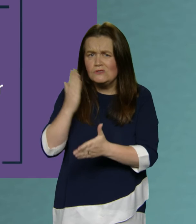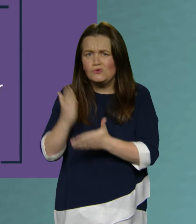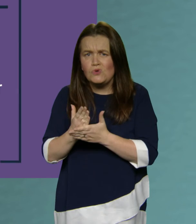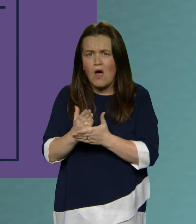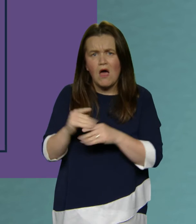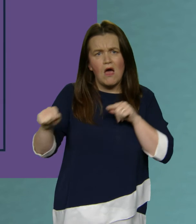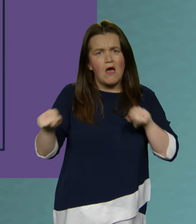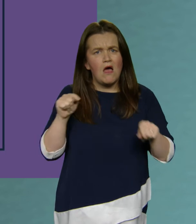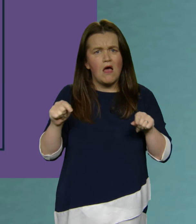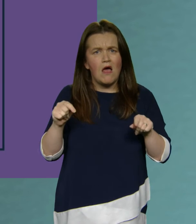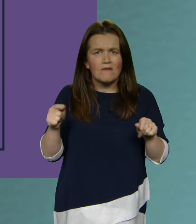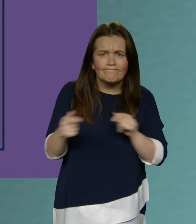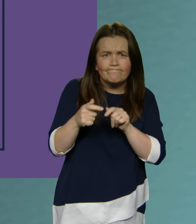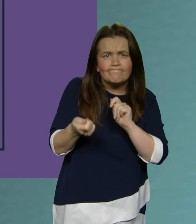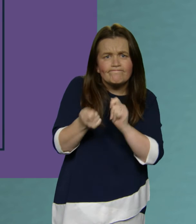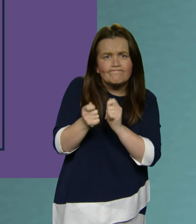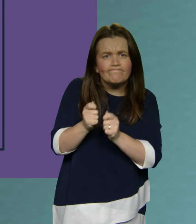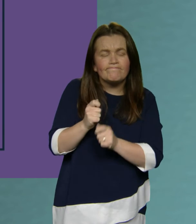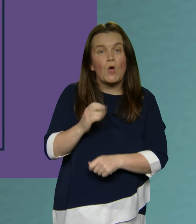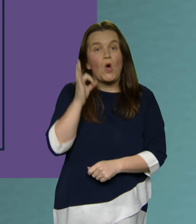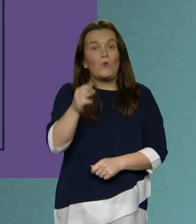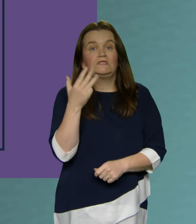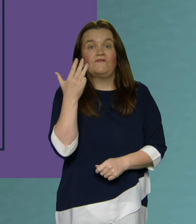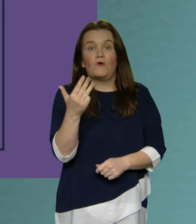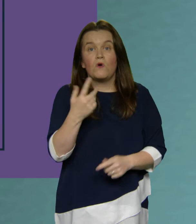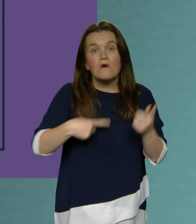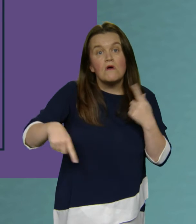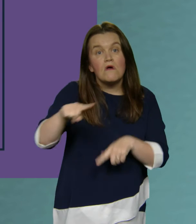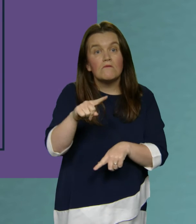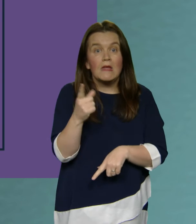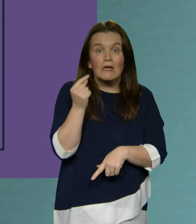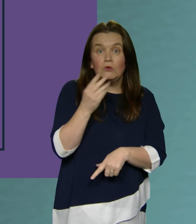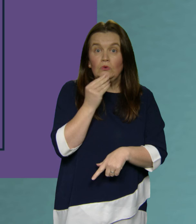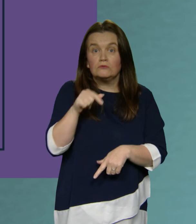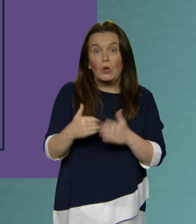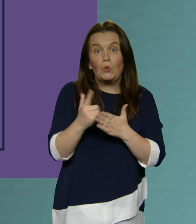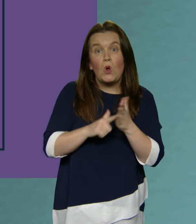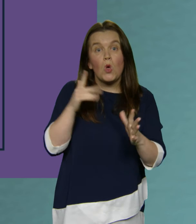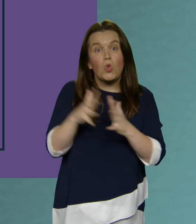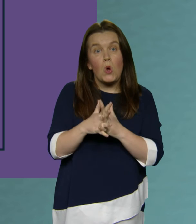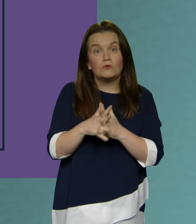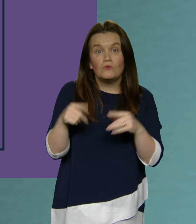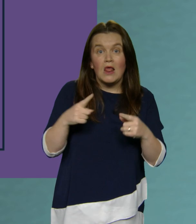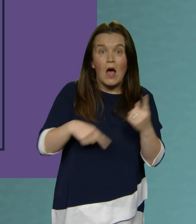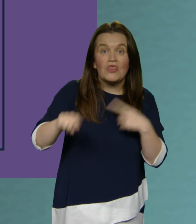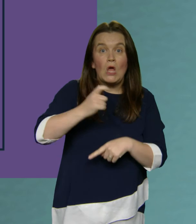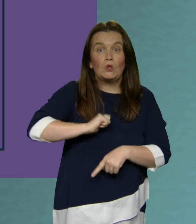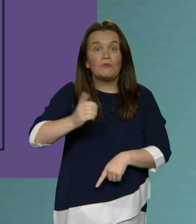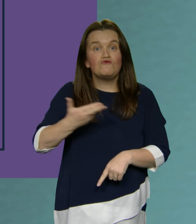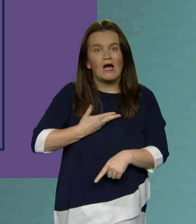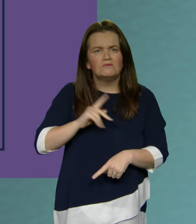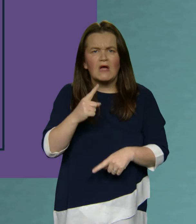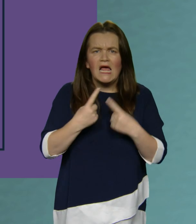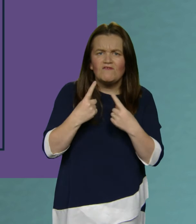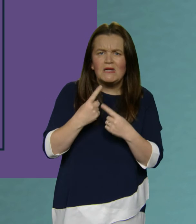4. Everyone will be able to use this new law to claim their human rights. What kind of practical information, support or